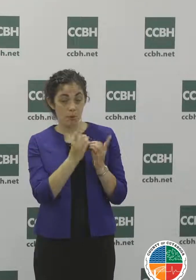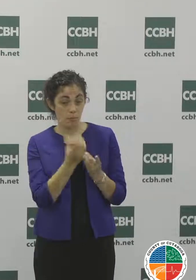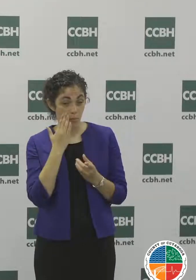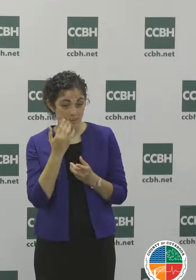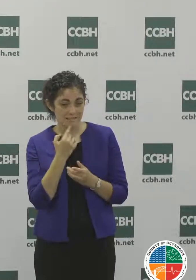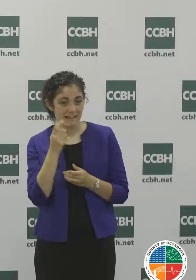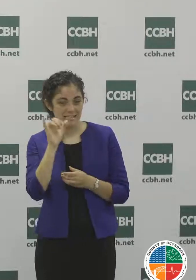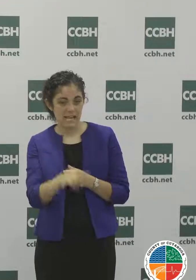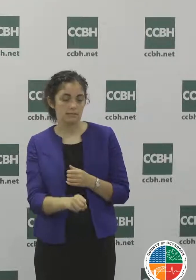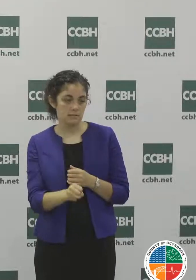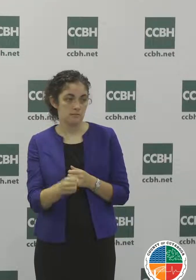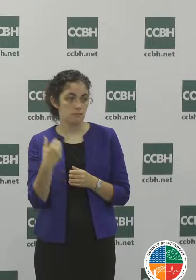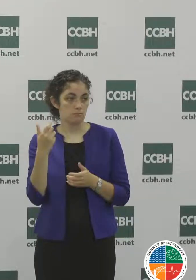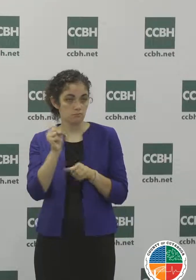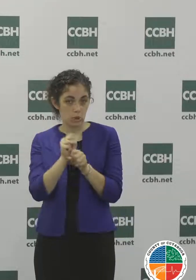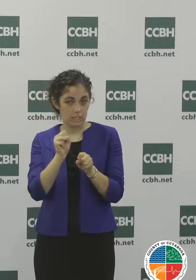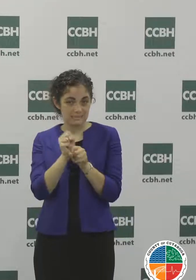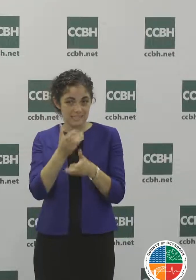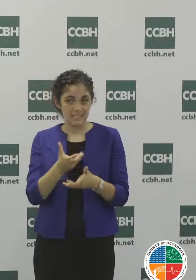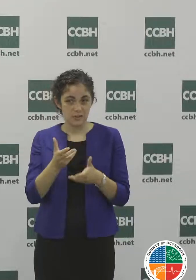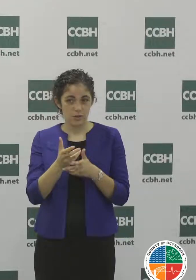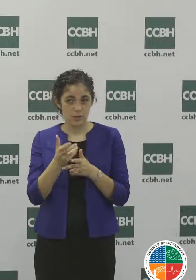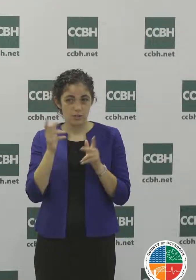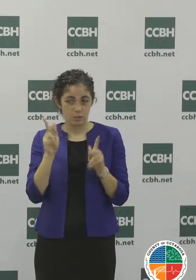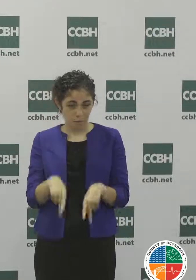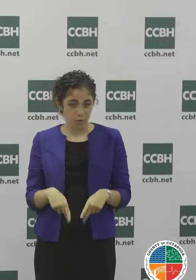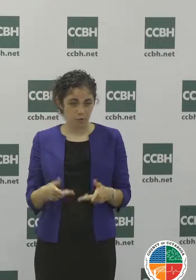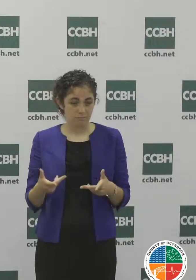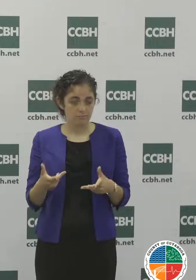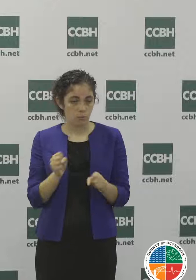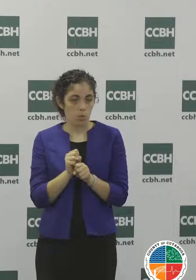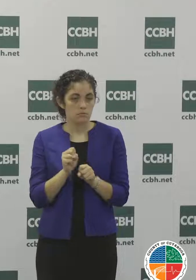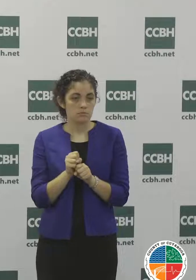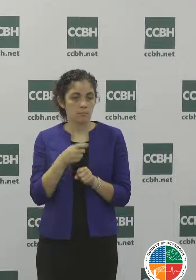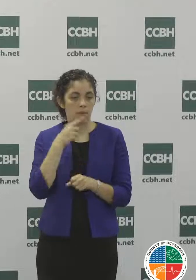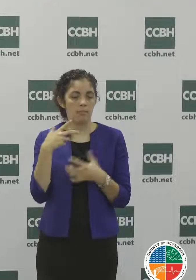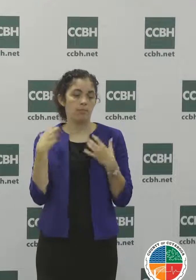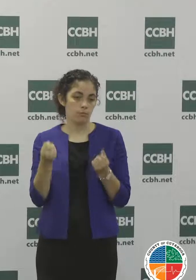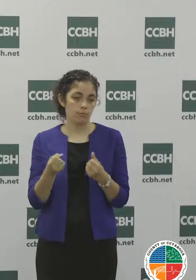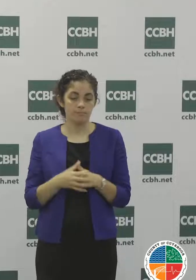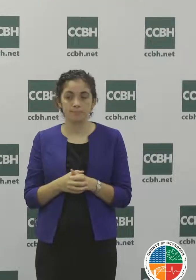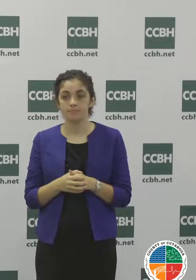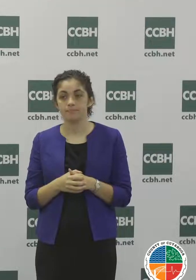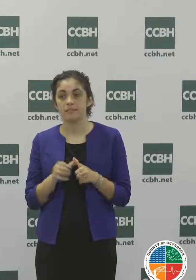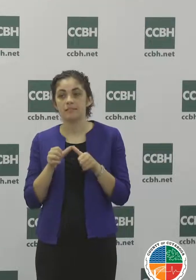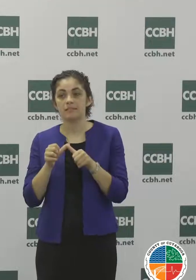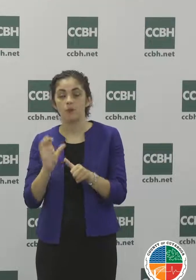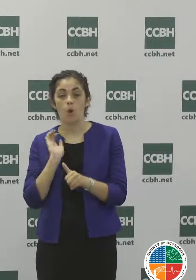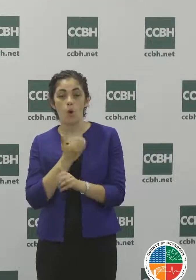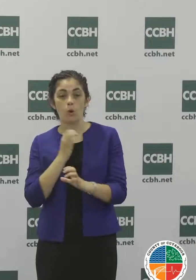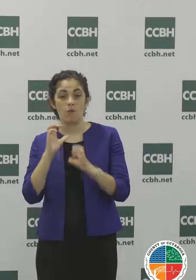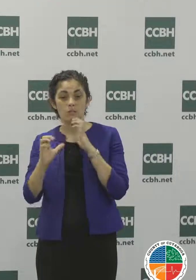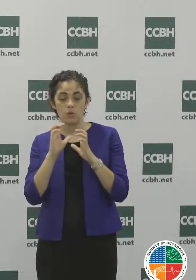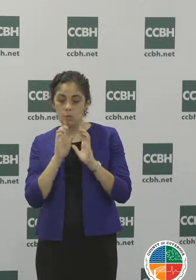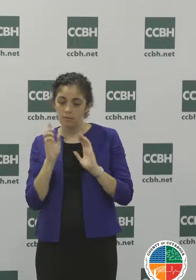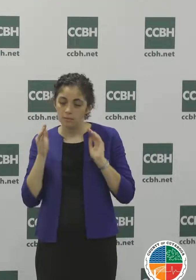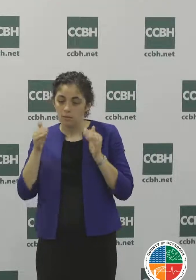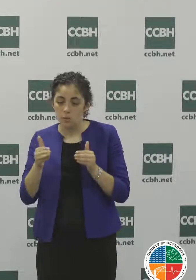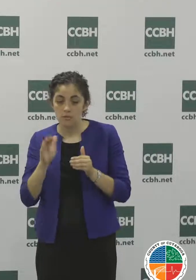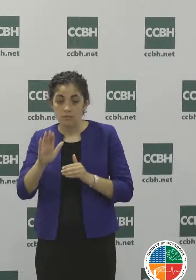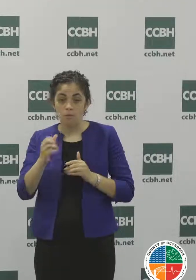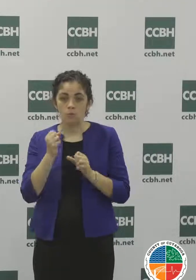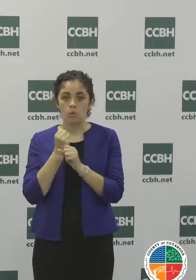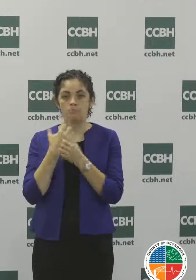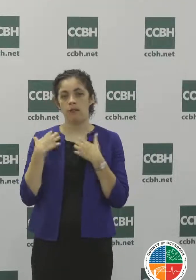you is indeed a bona fide member of the public health workforce. From there, our conversation is focused on protecting your